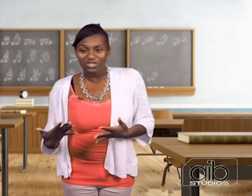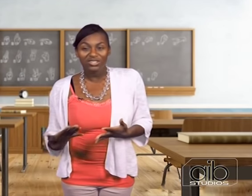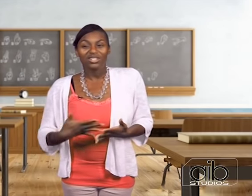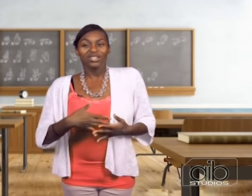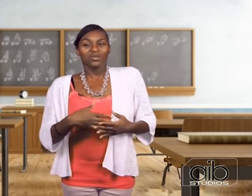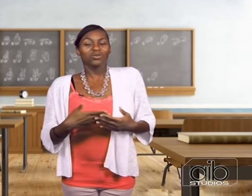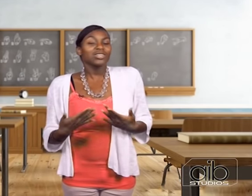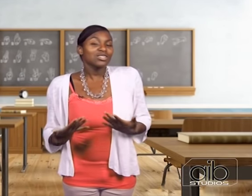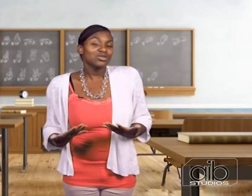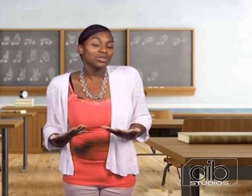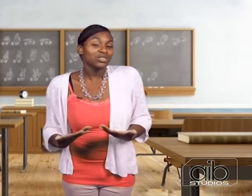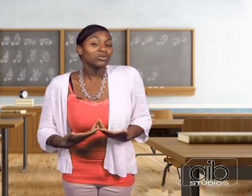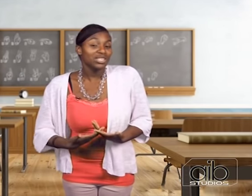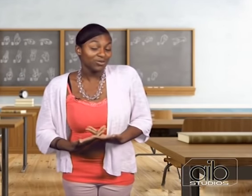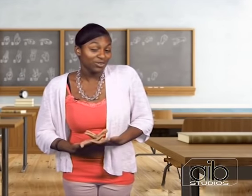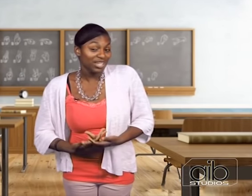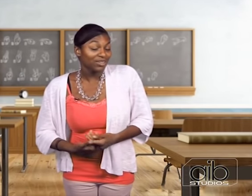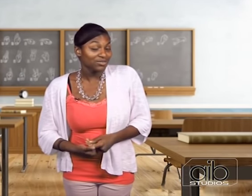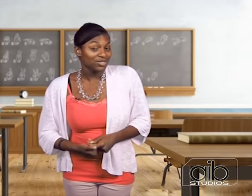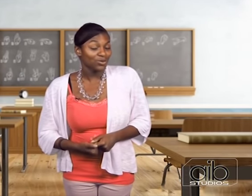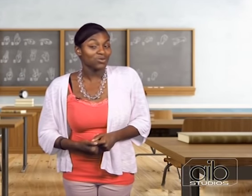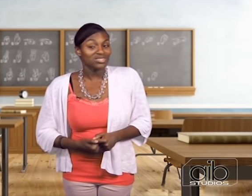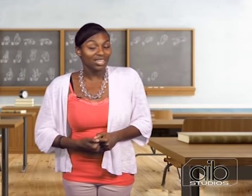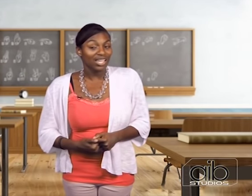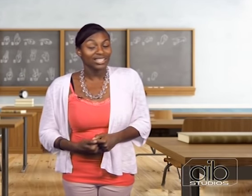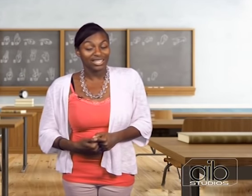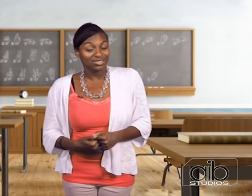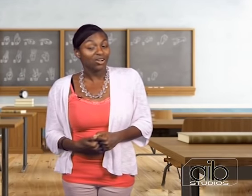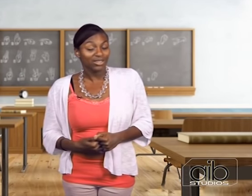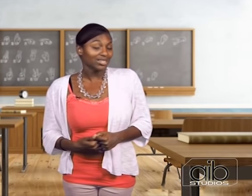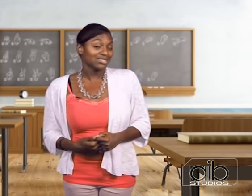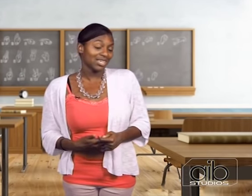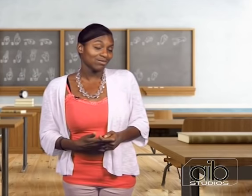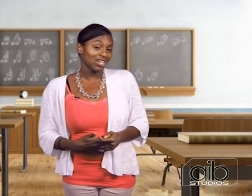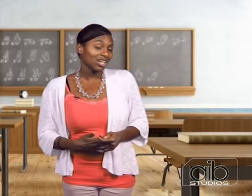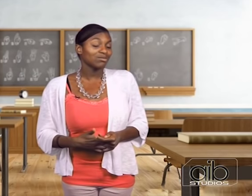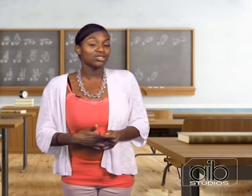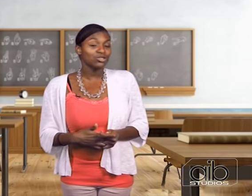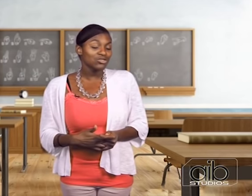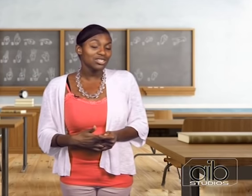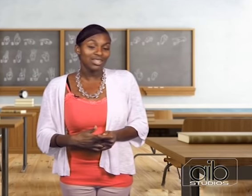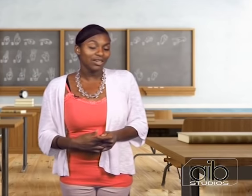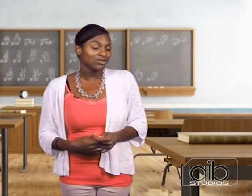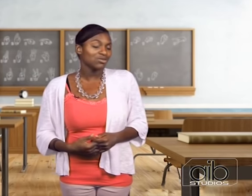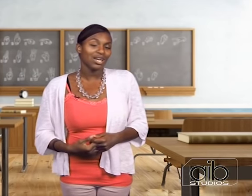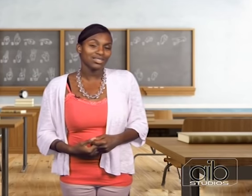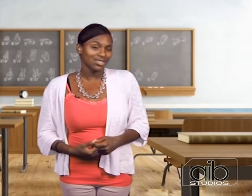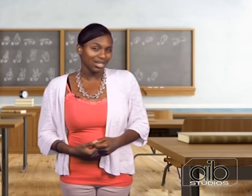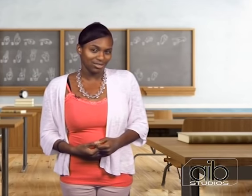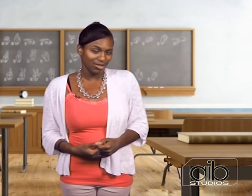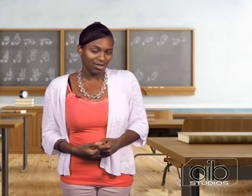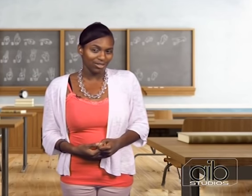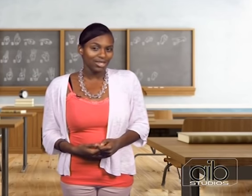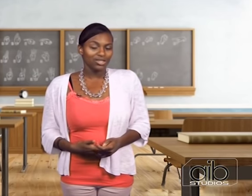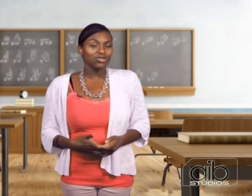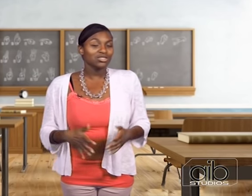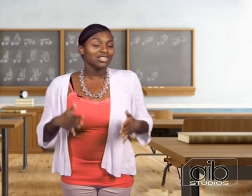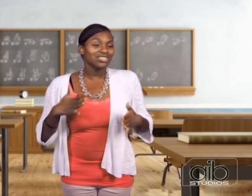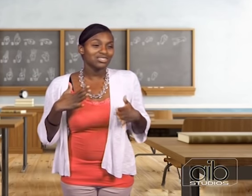culture, really, there's really no need for deaf to sign and talk at the same time. Usually deaf do not sign and talk. Usually they just